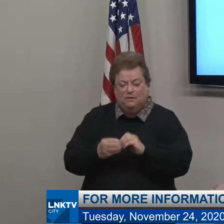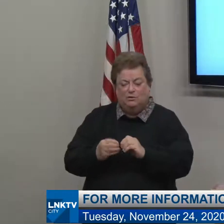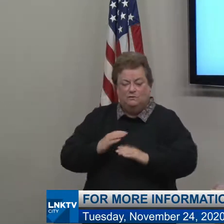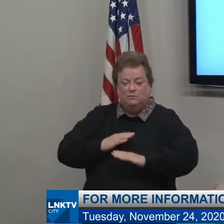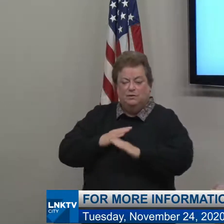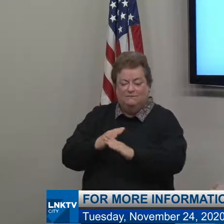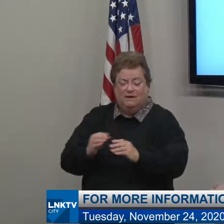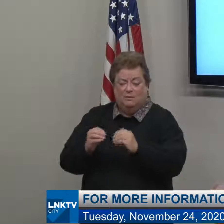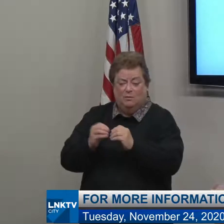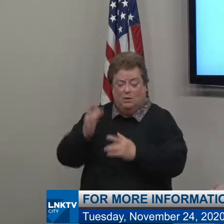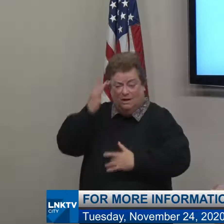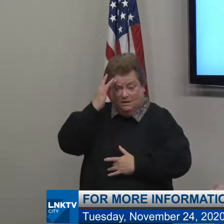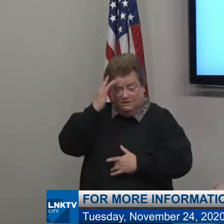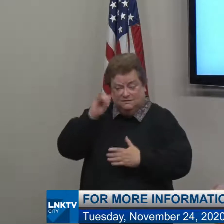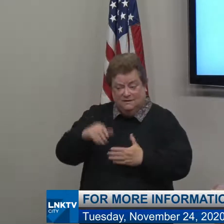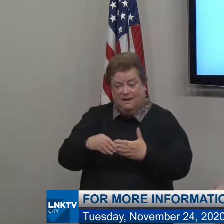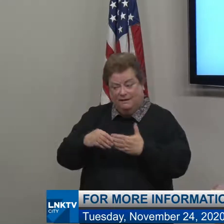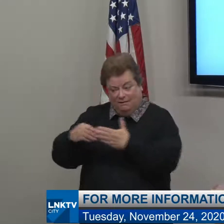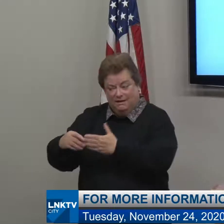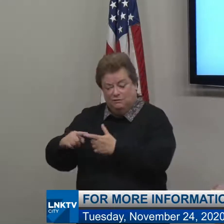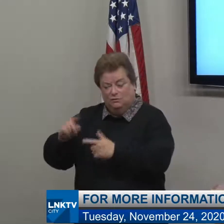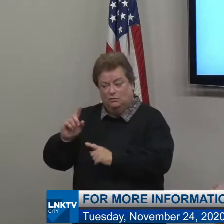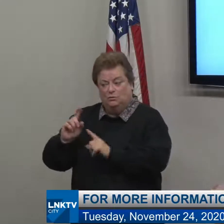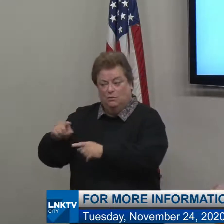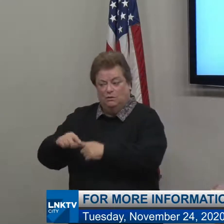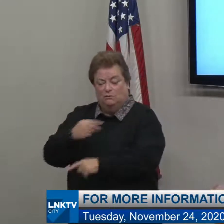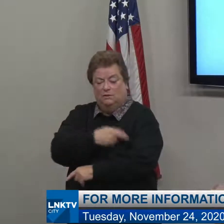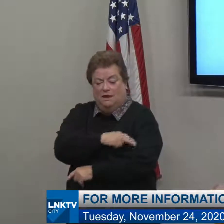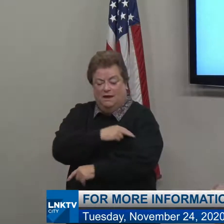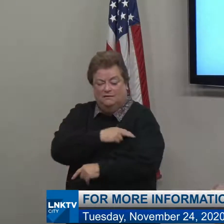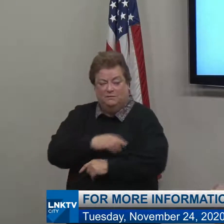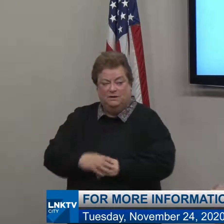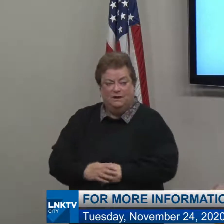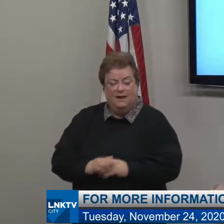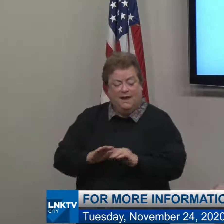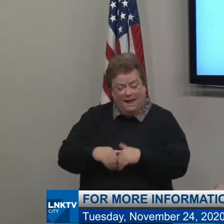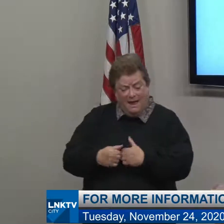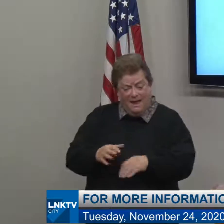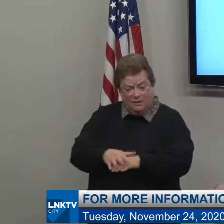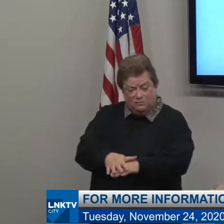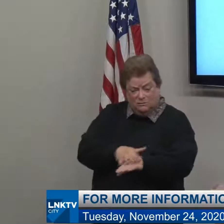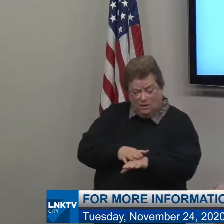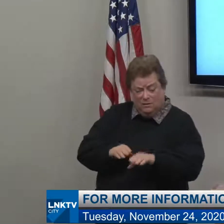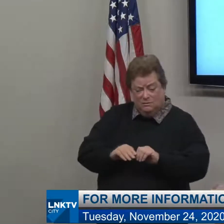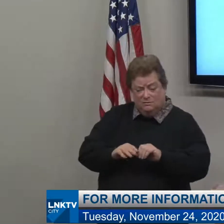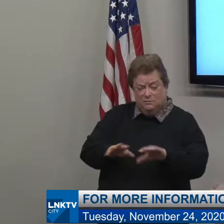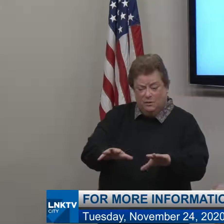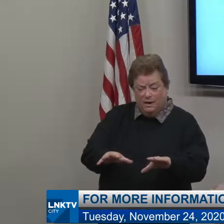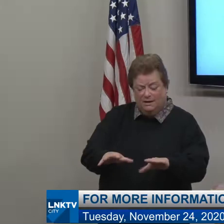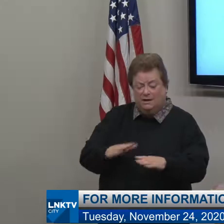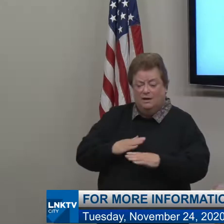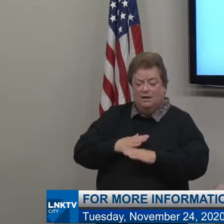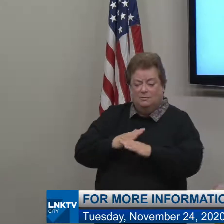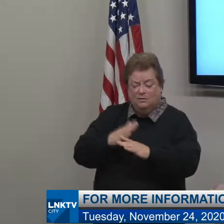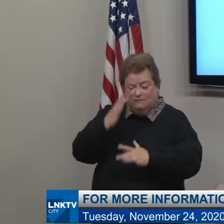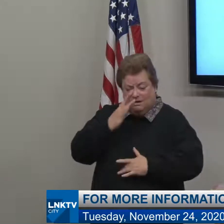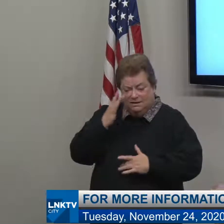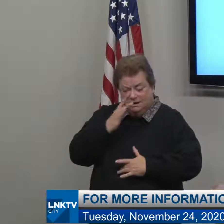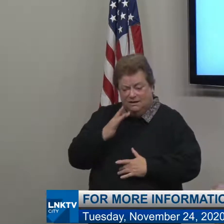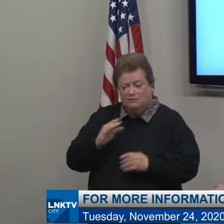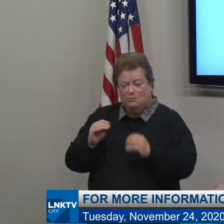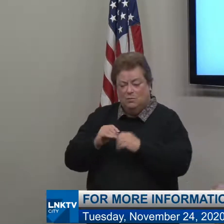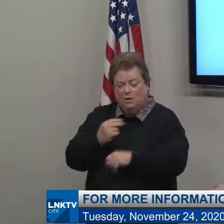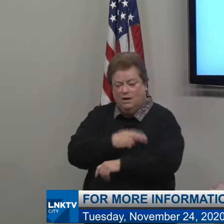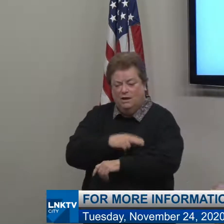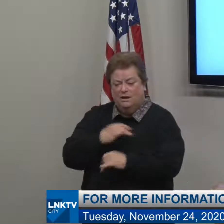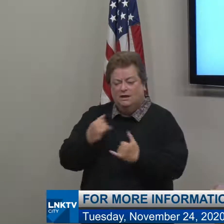to hospitalizations. To slow the spread of the virus, to prevent illness and further hospitalizations,